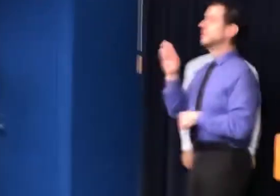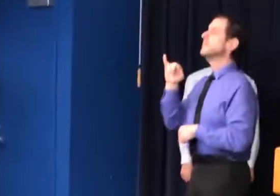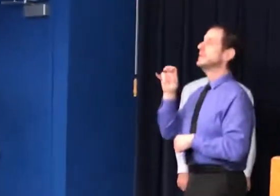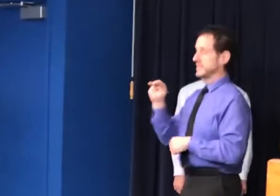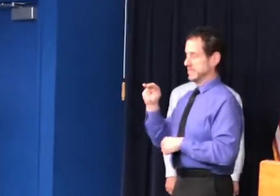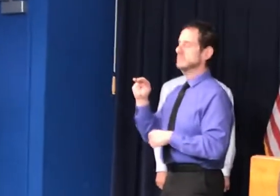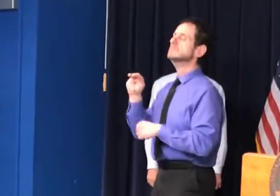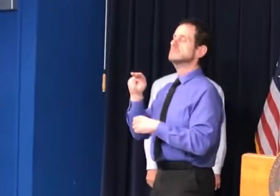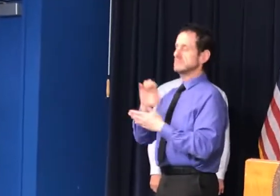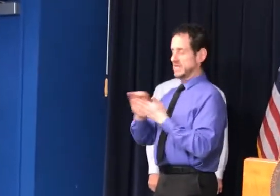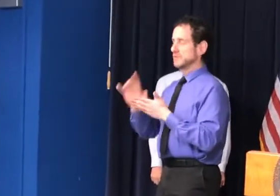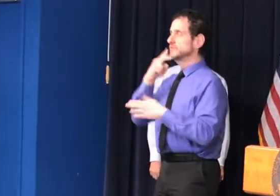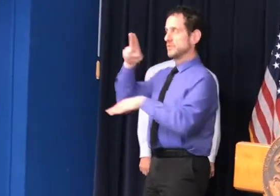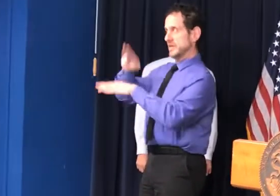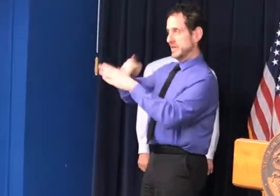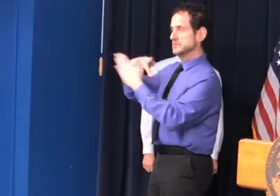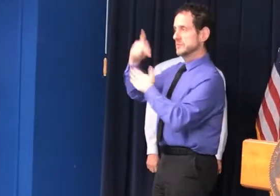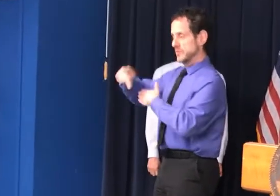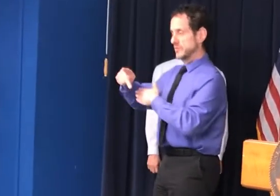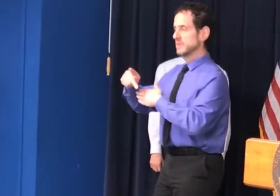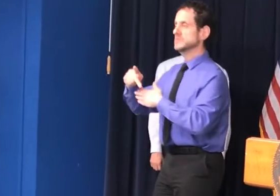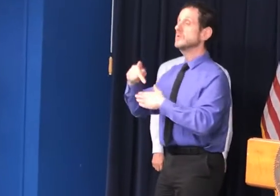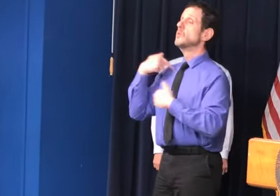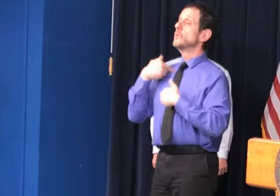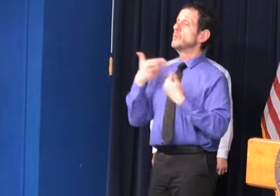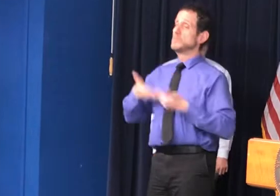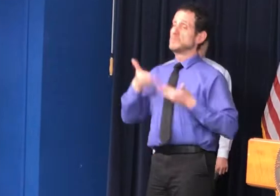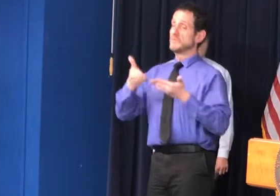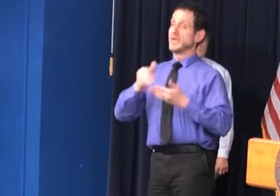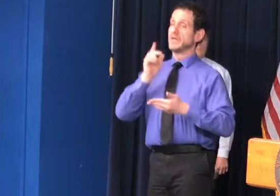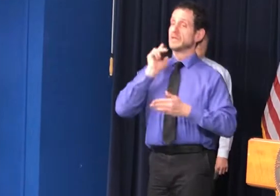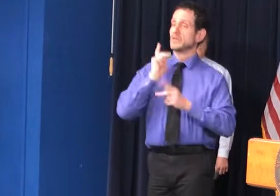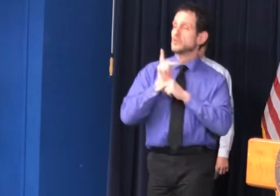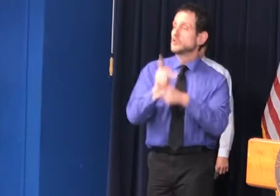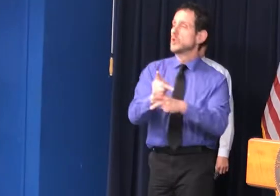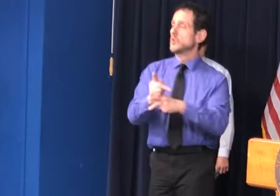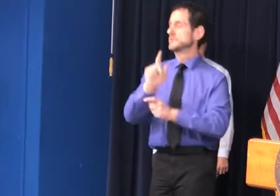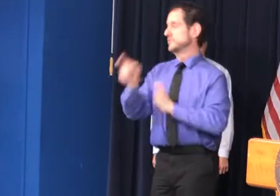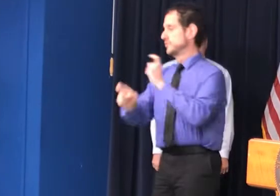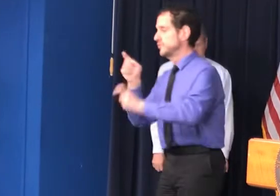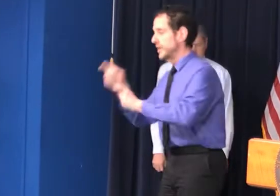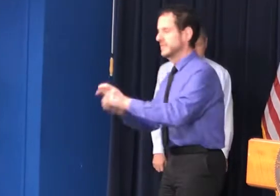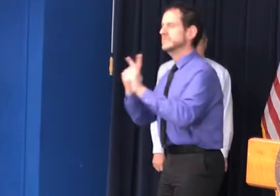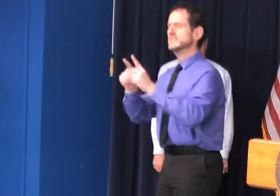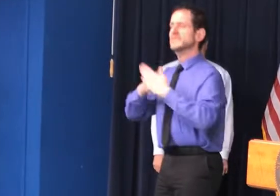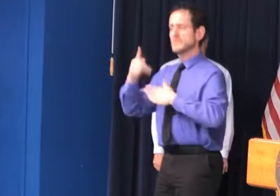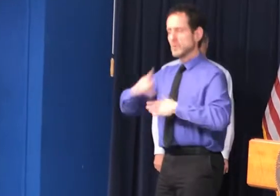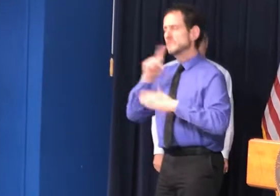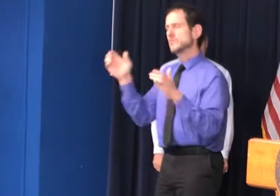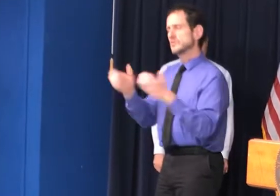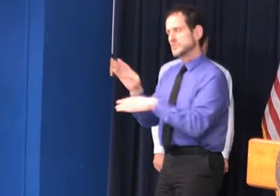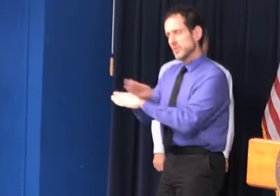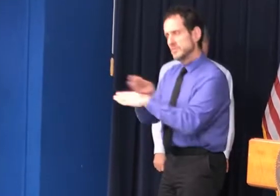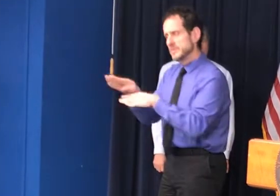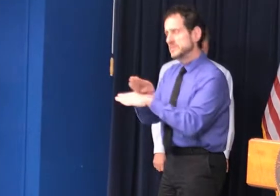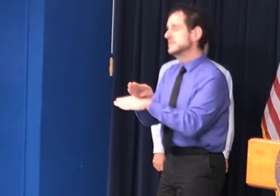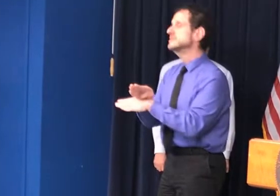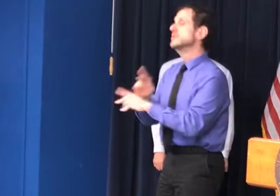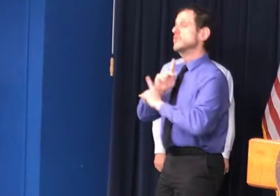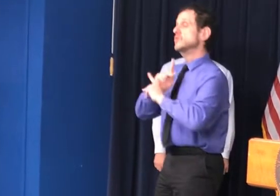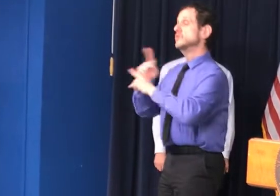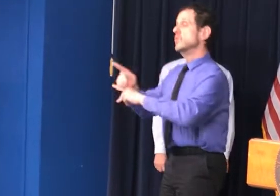system, as well as billions in grants and loans and other programs for small businesses, including guaranteed loans for